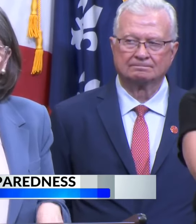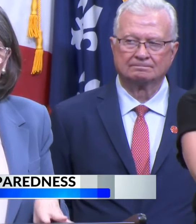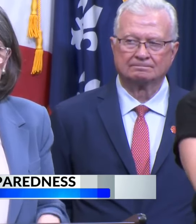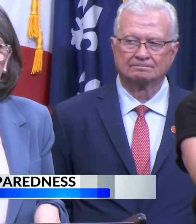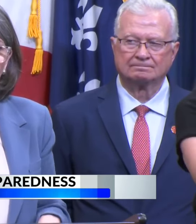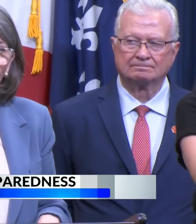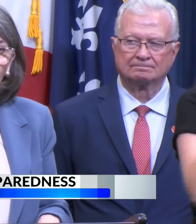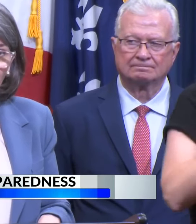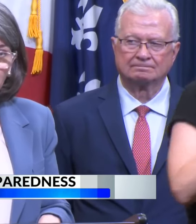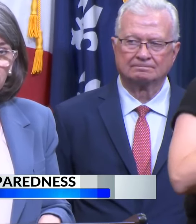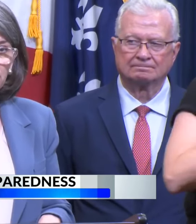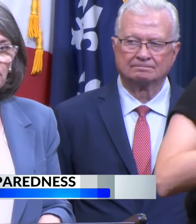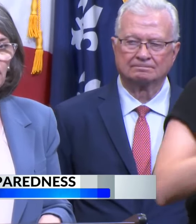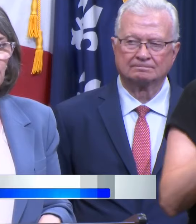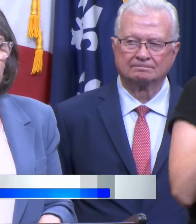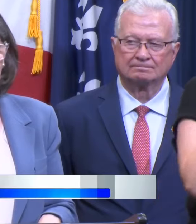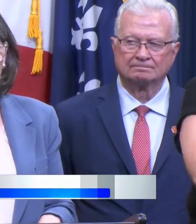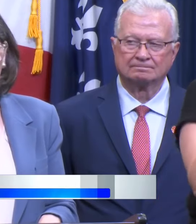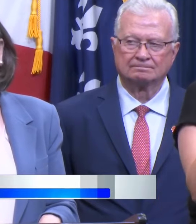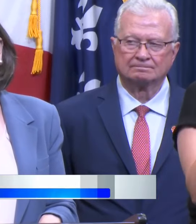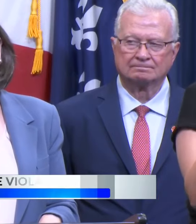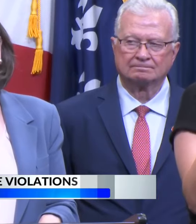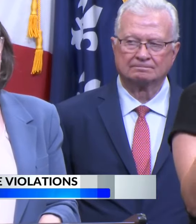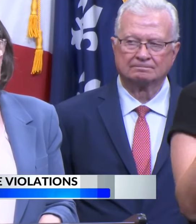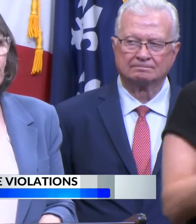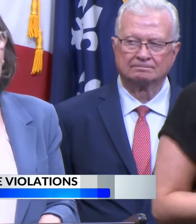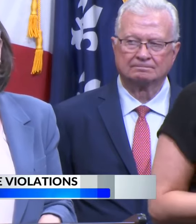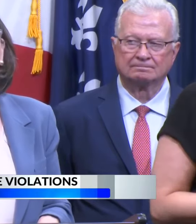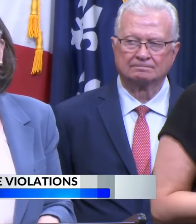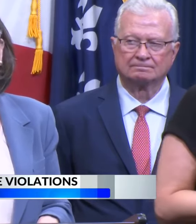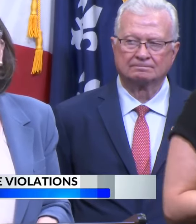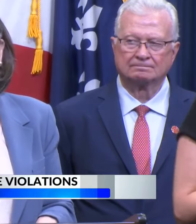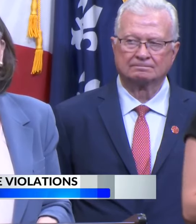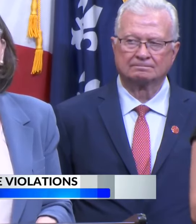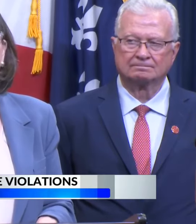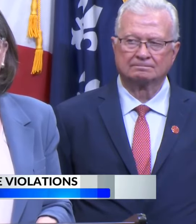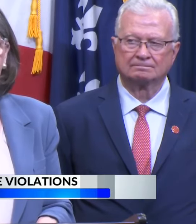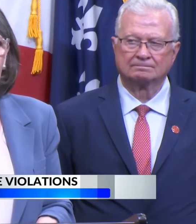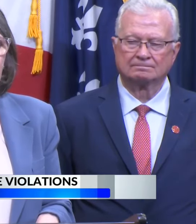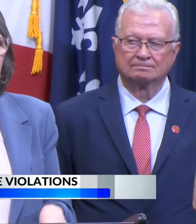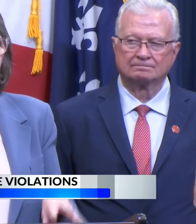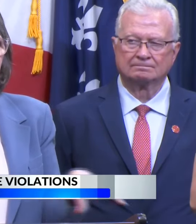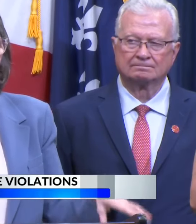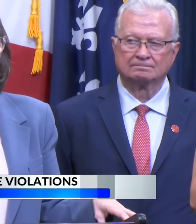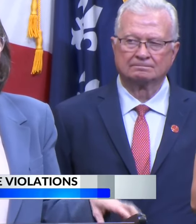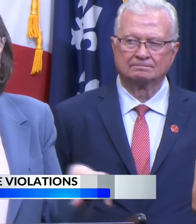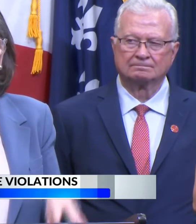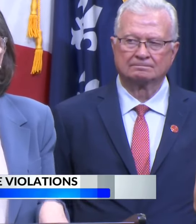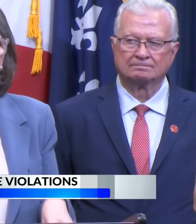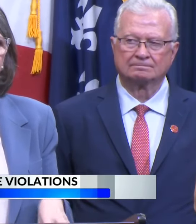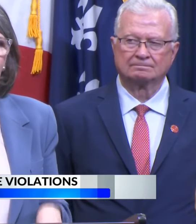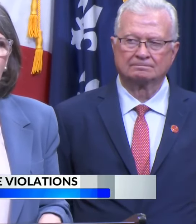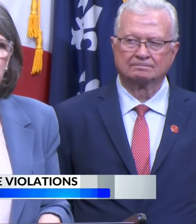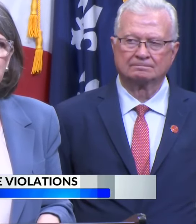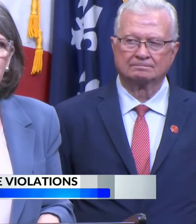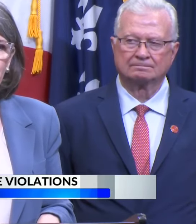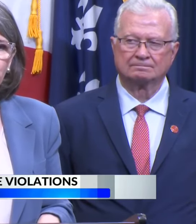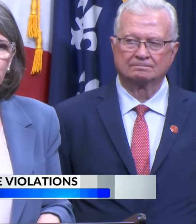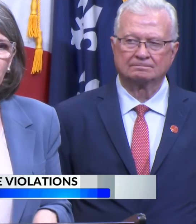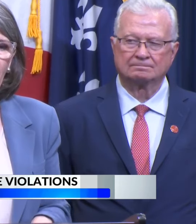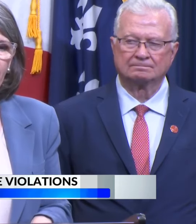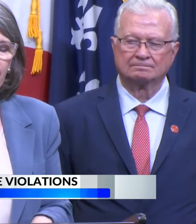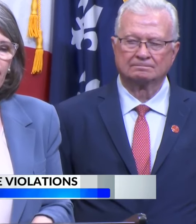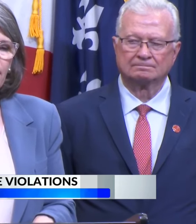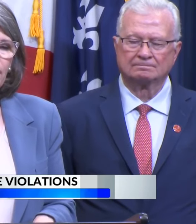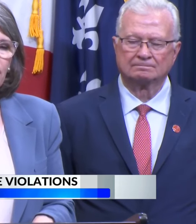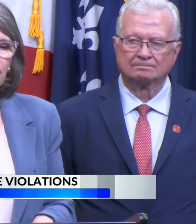adding extra disaster companies. We were going through the procurement process with them today. That's what the emergency declaration allows us to do,